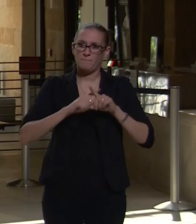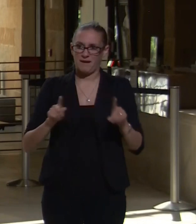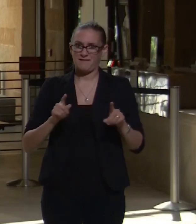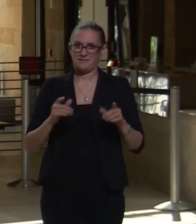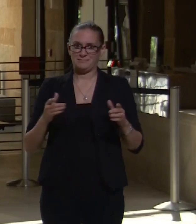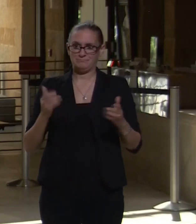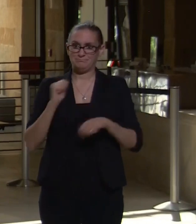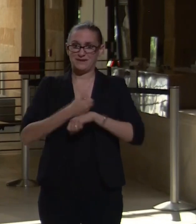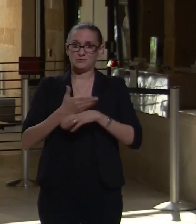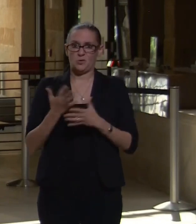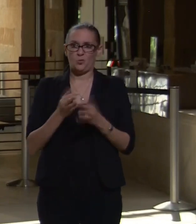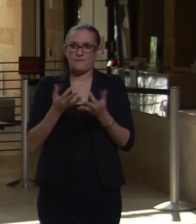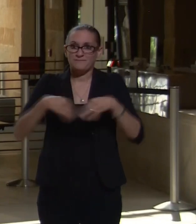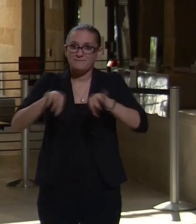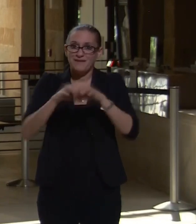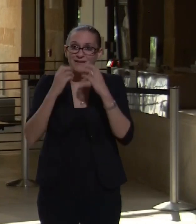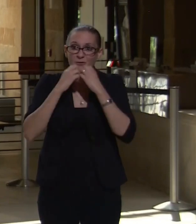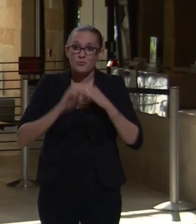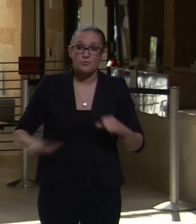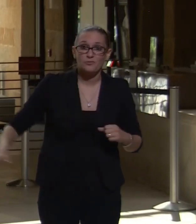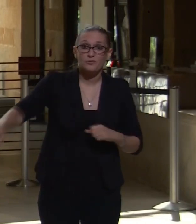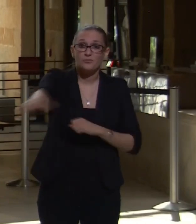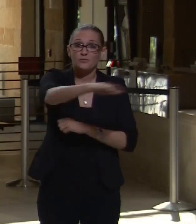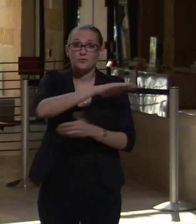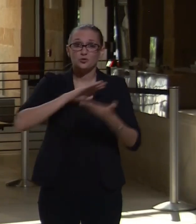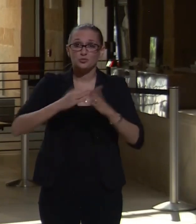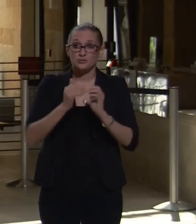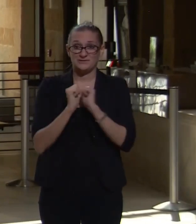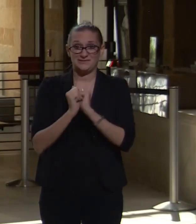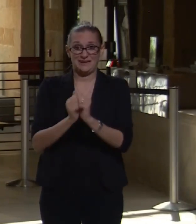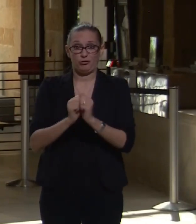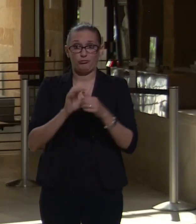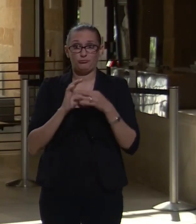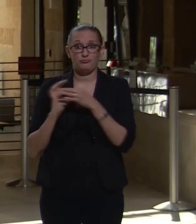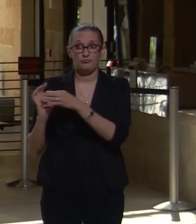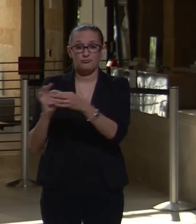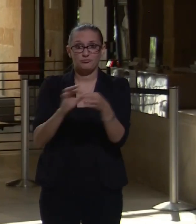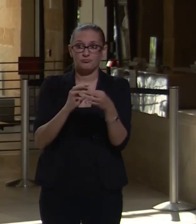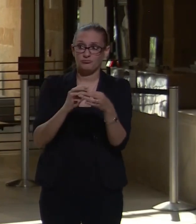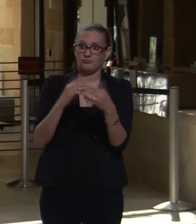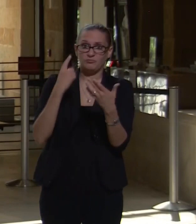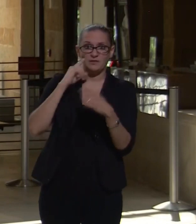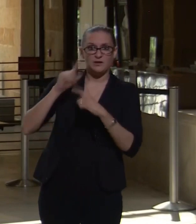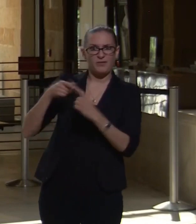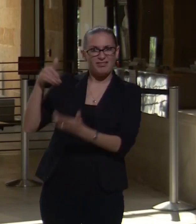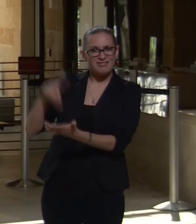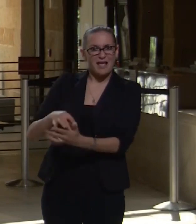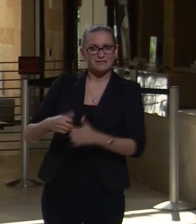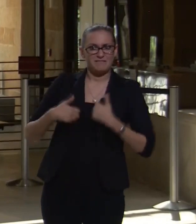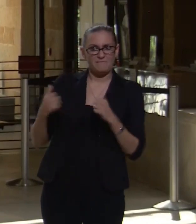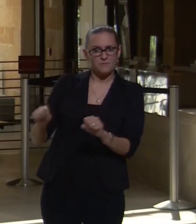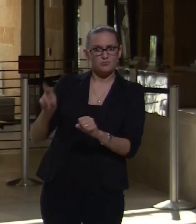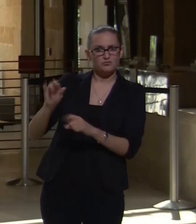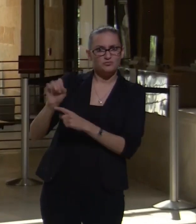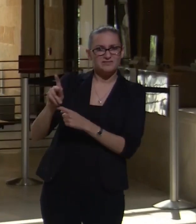what value our community together places on thousands of lives here.